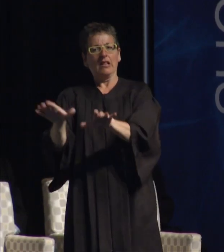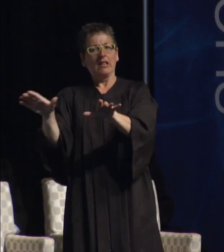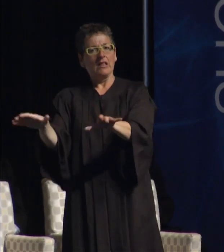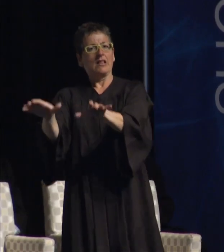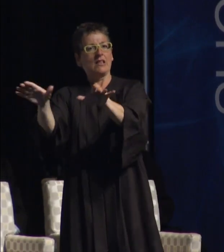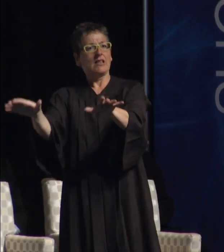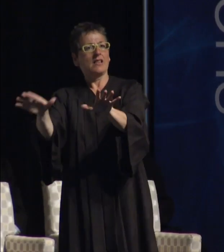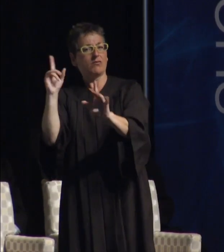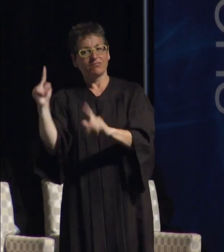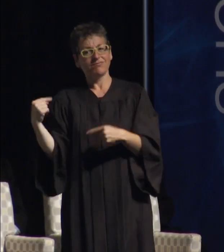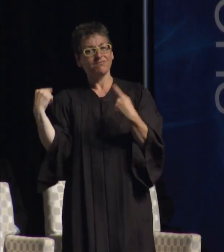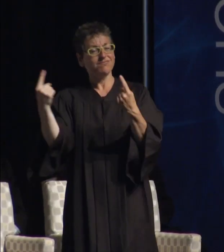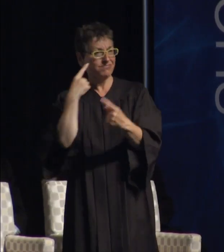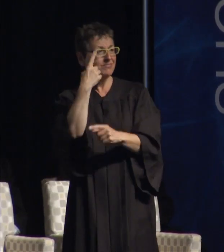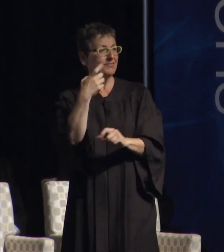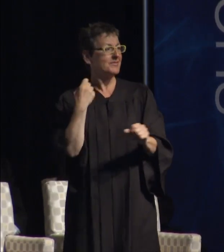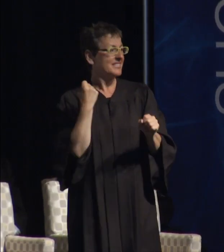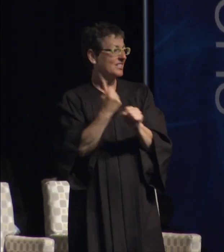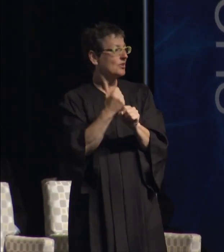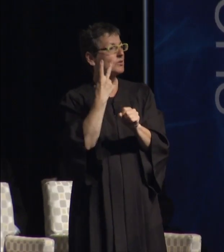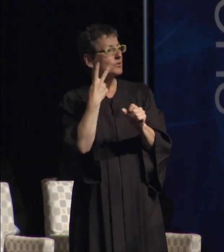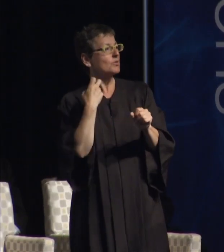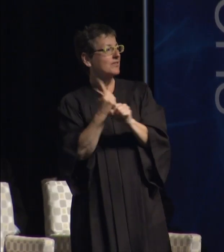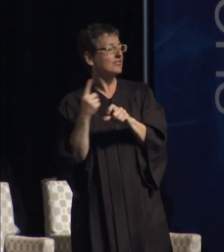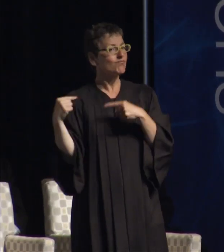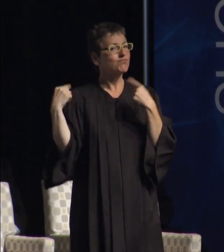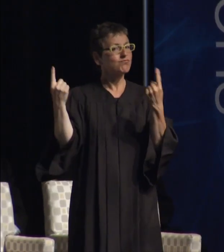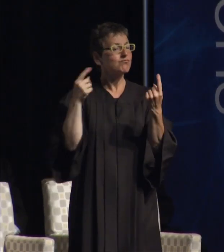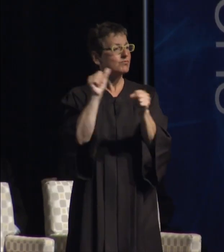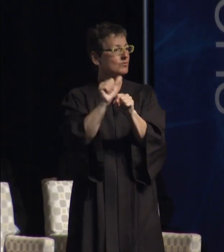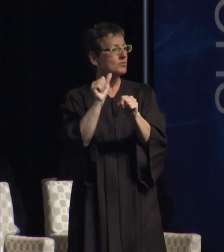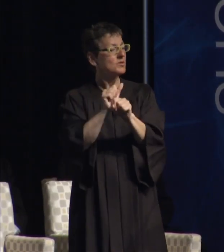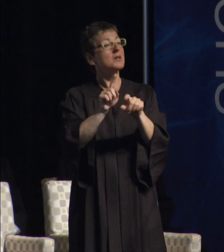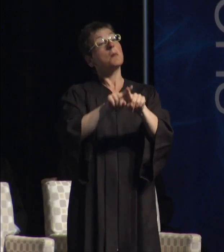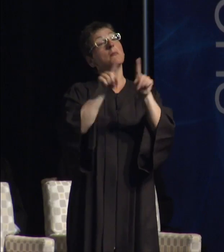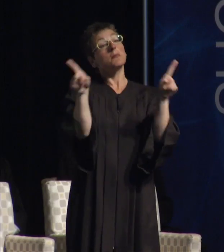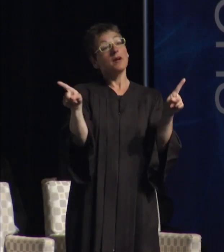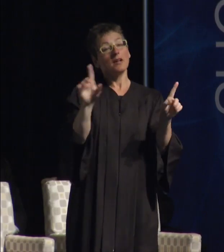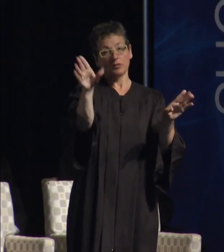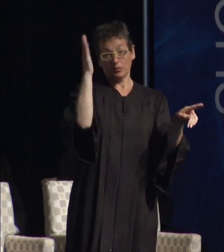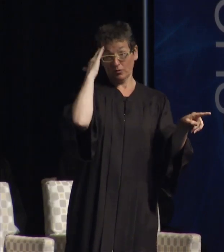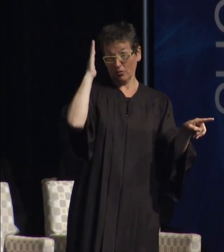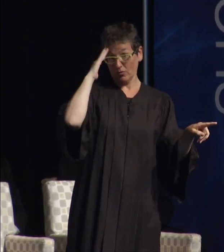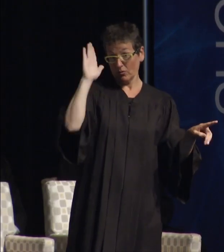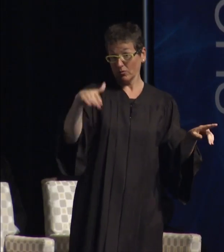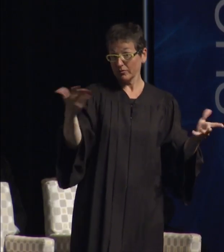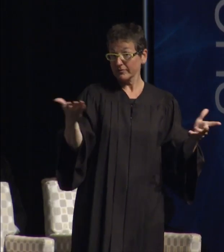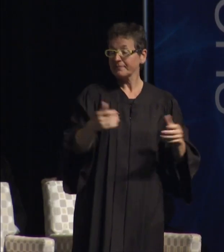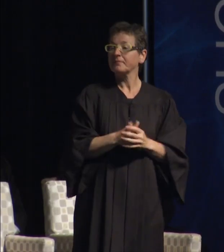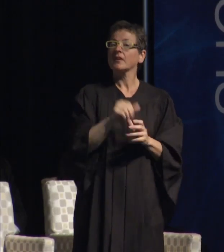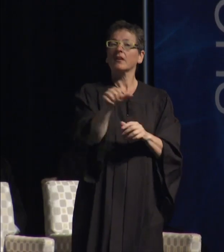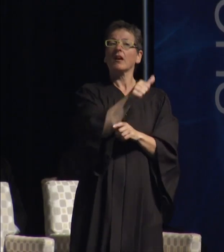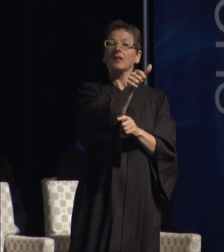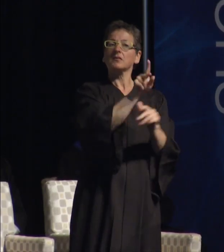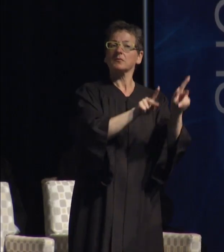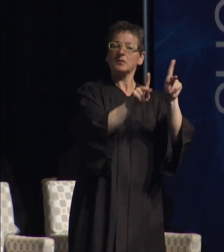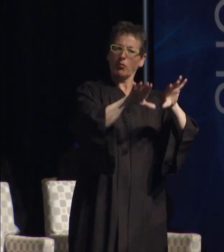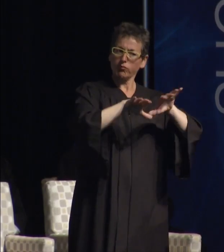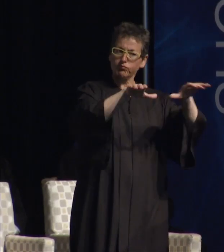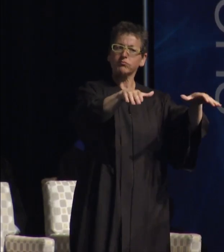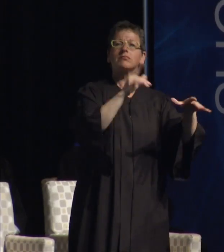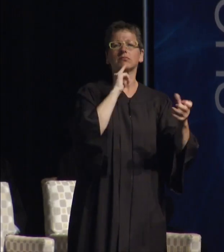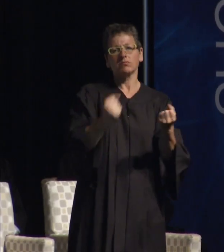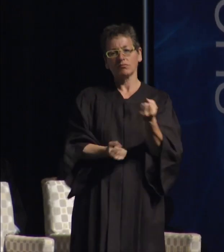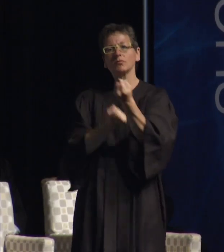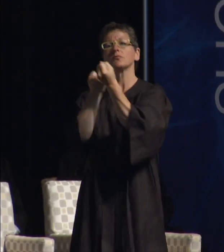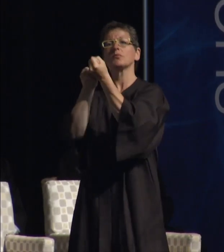put into your studies, but there are a group of people who have supported, encouraged, and provided exceptional